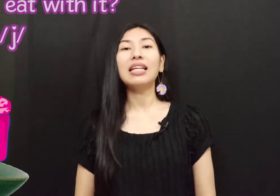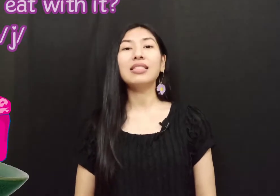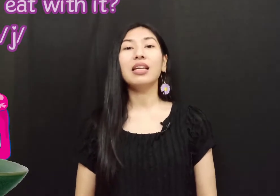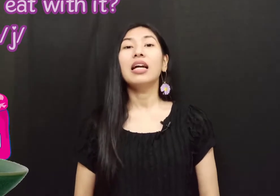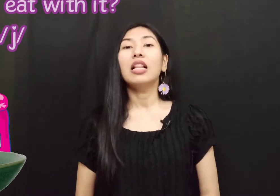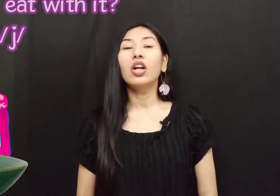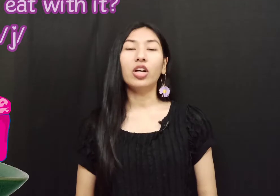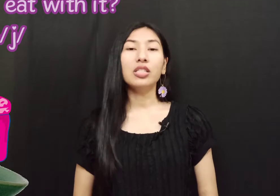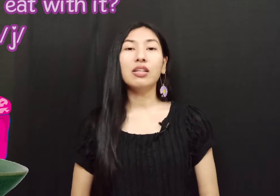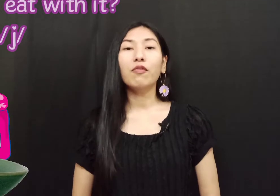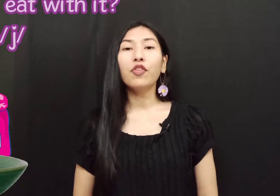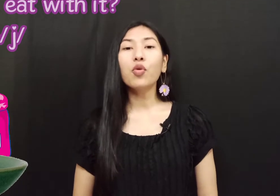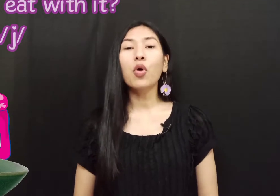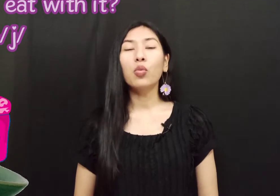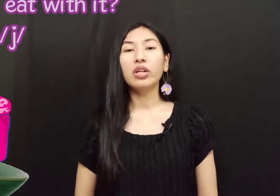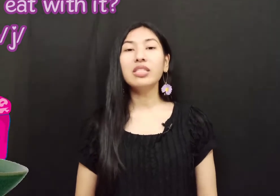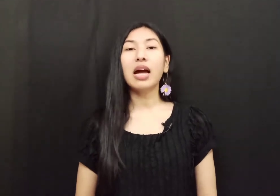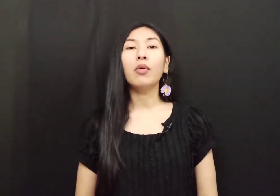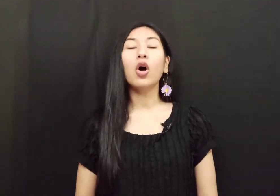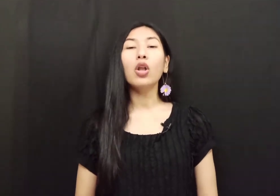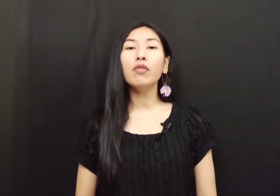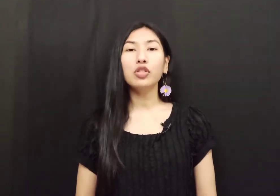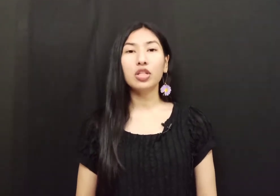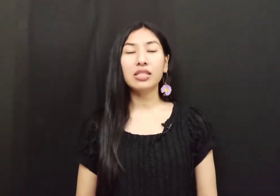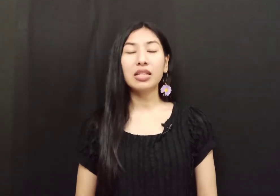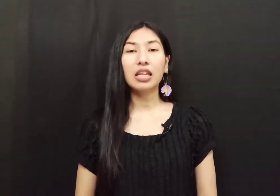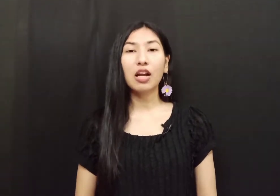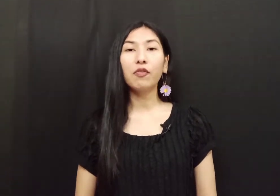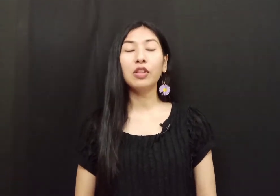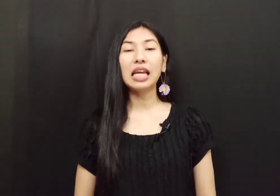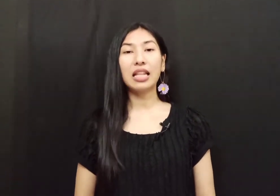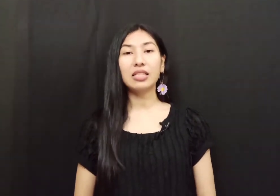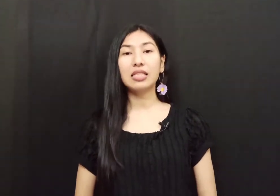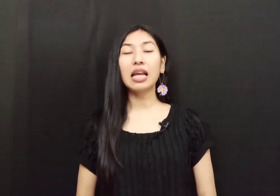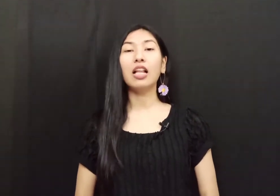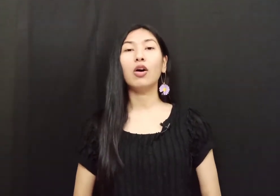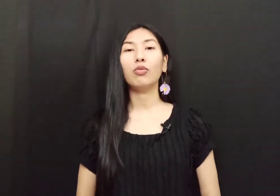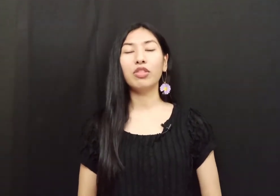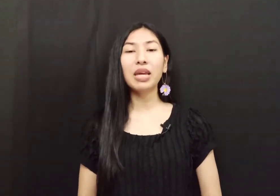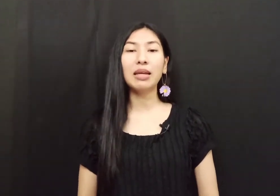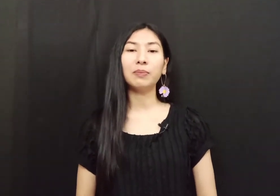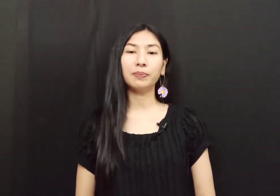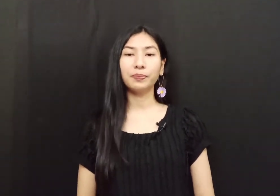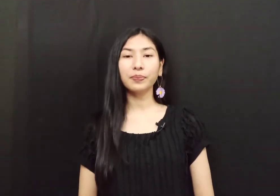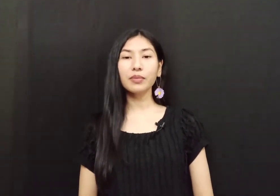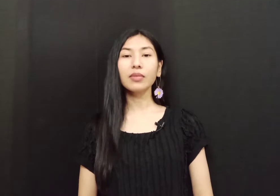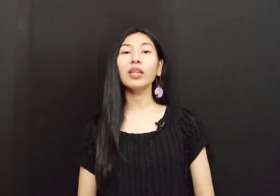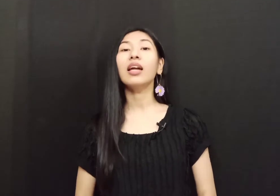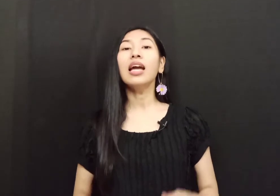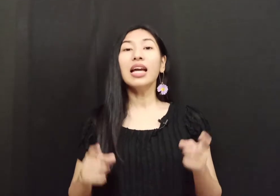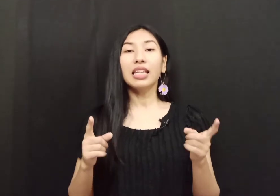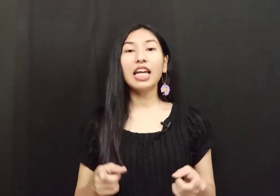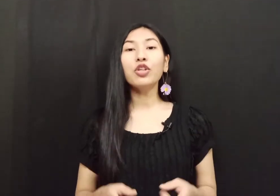let's learn some few more words. I want all of you to listen carefully and sing along with me. Can